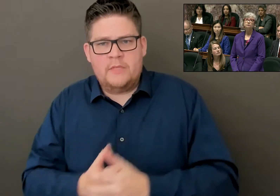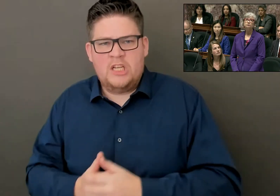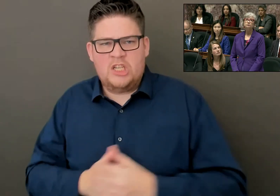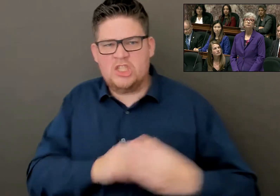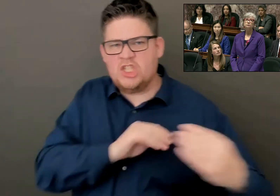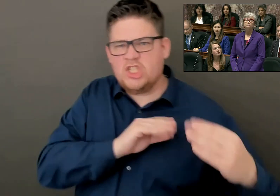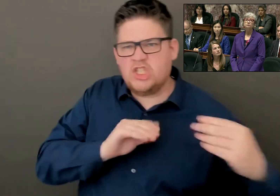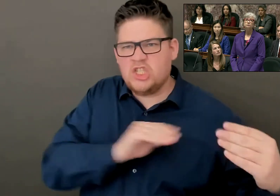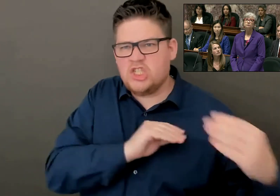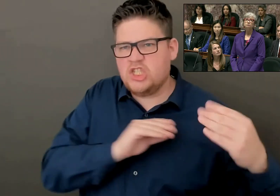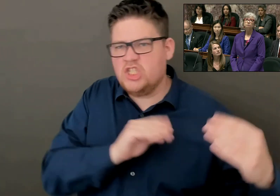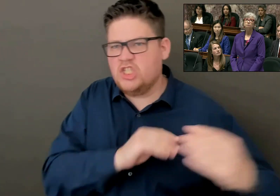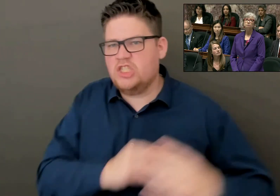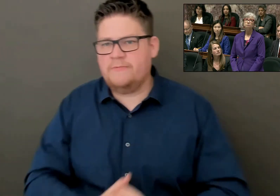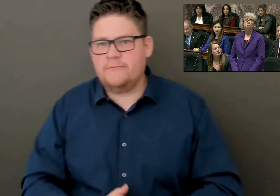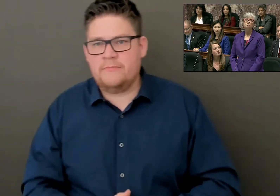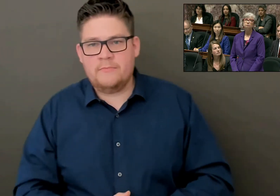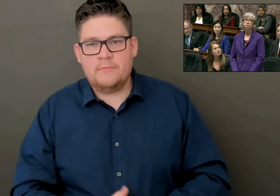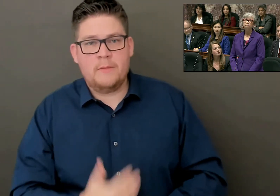Member.